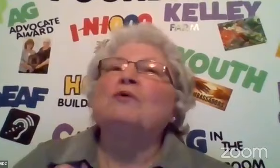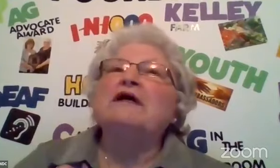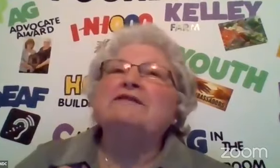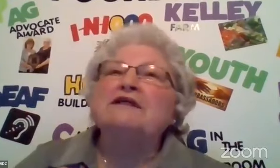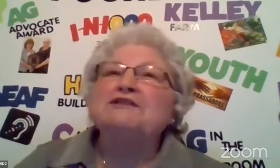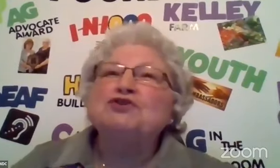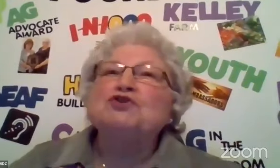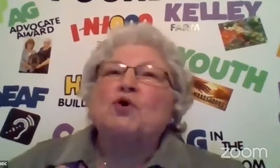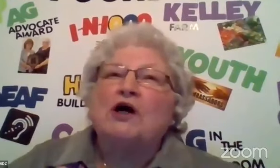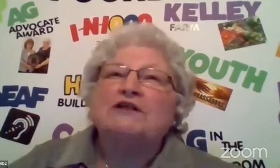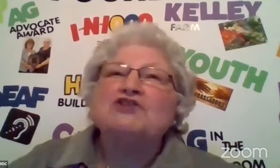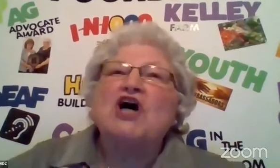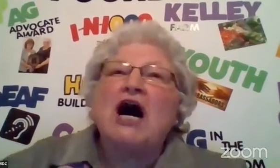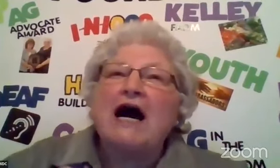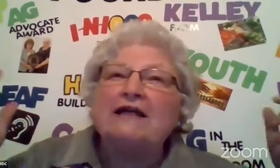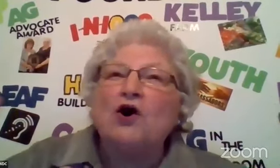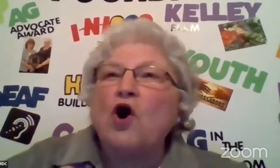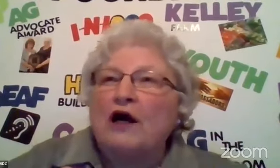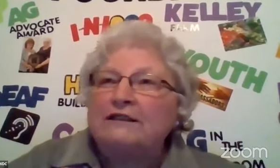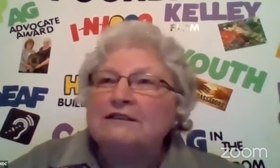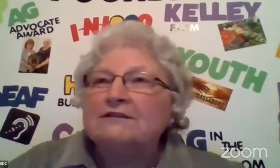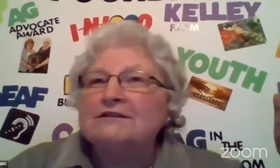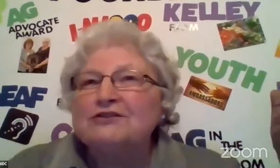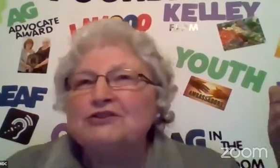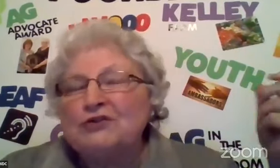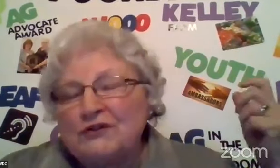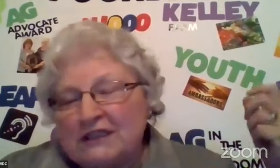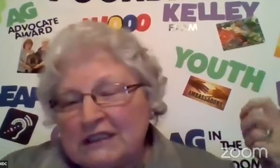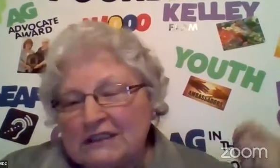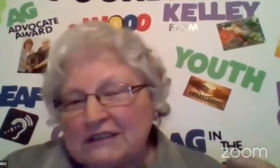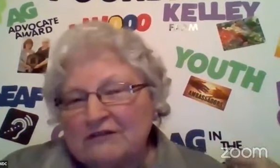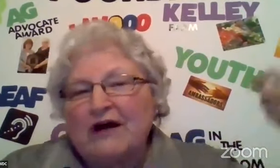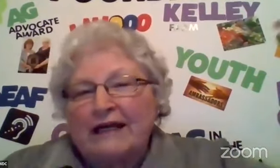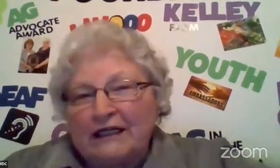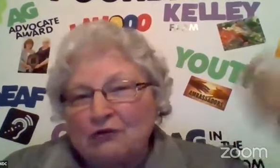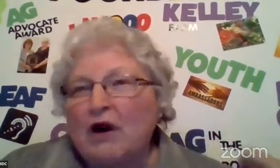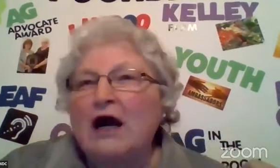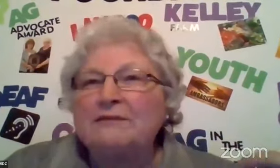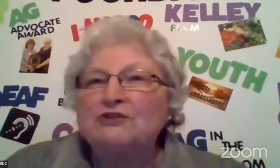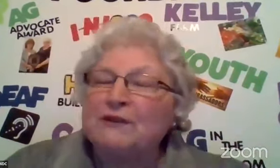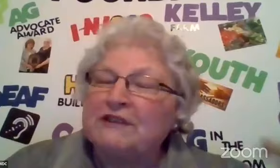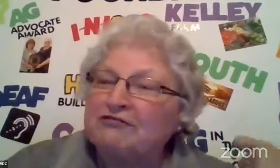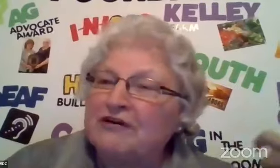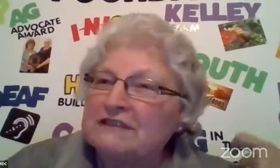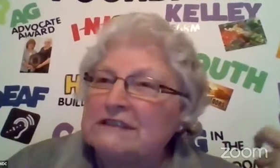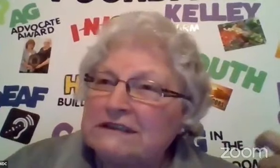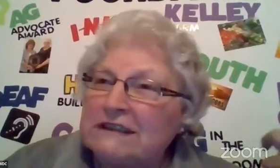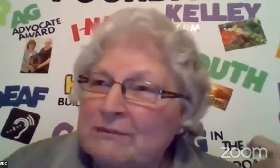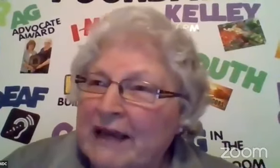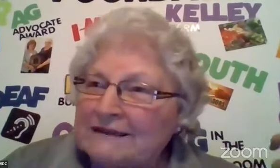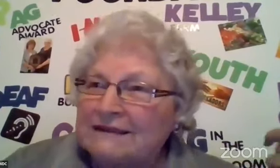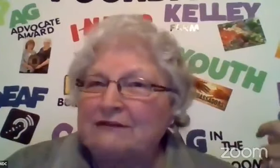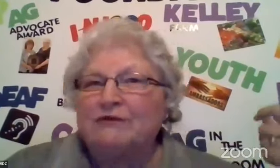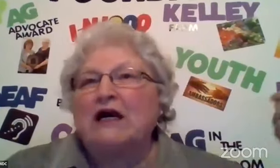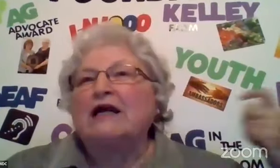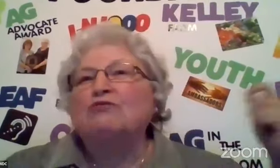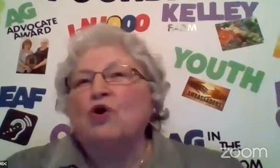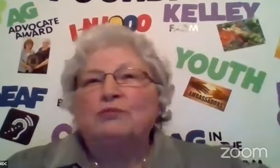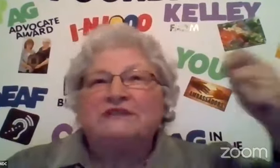with this door tied on to the dividing rod between the front seats and the back seat. We got a rope, we